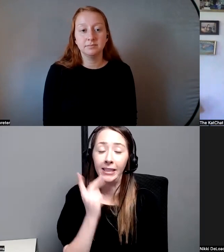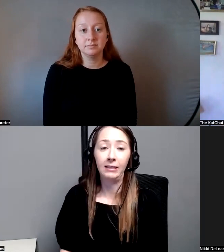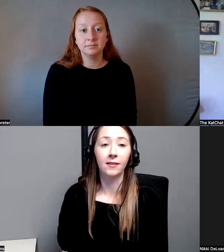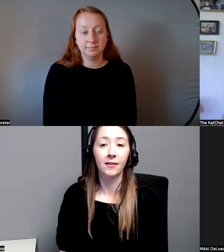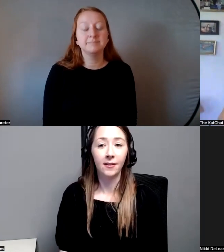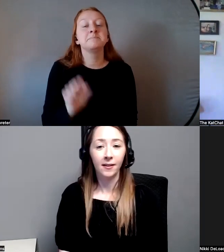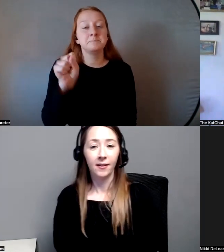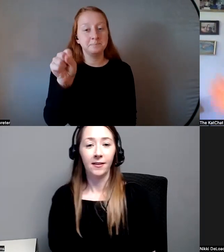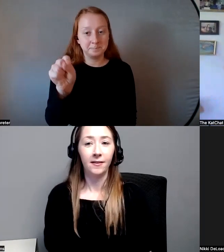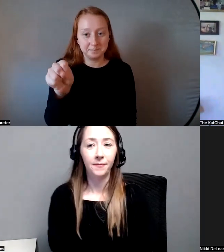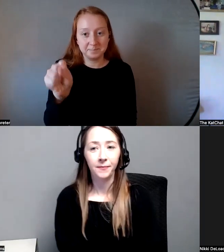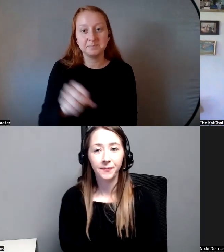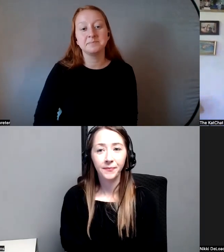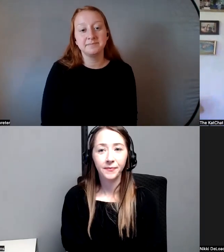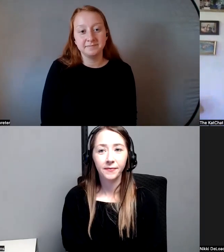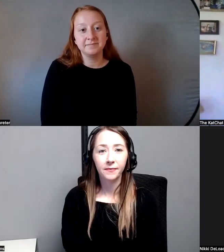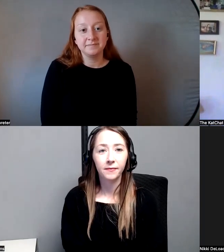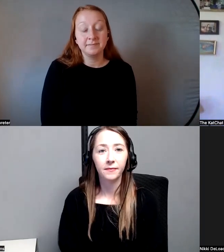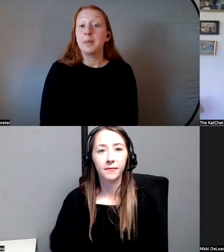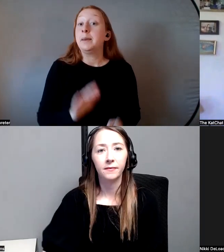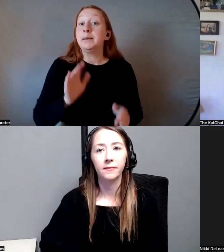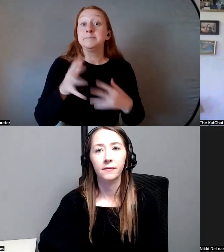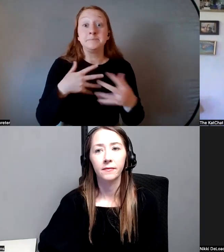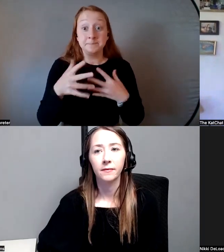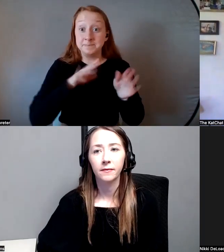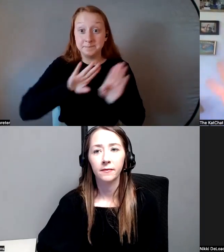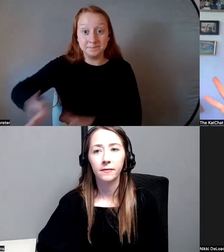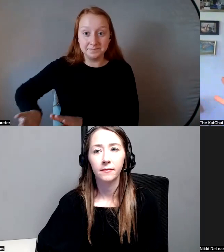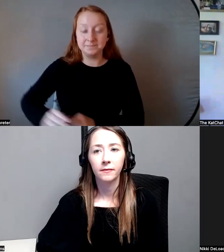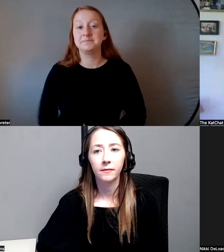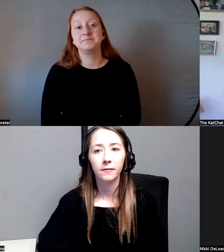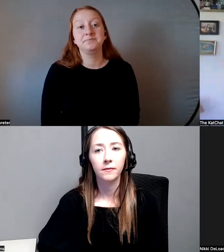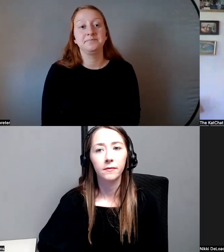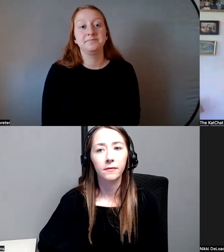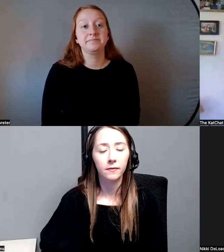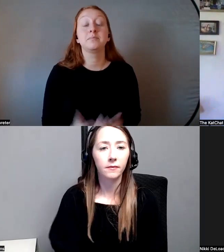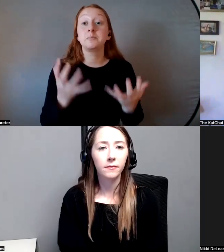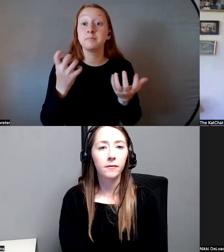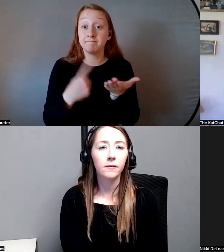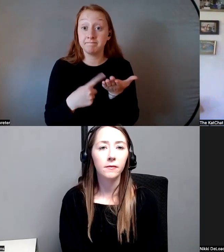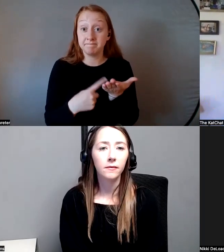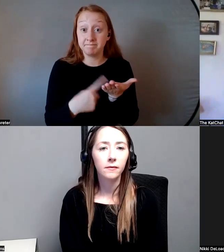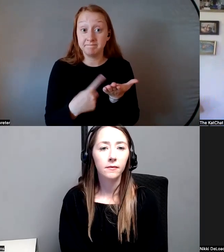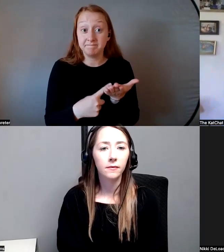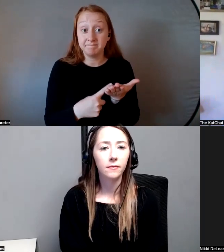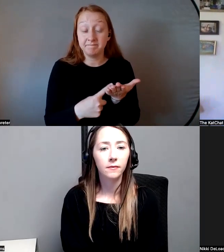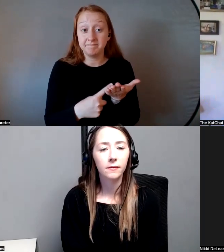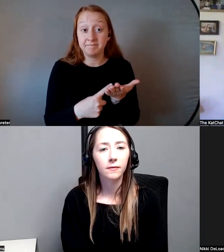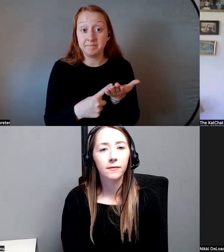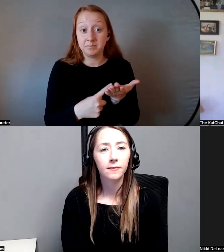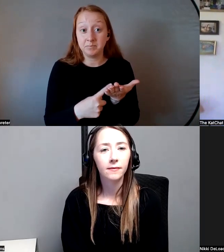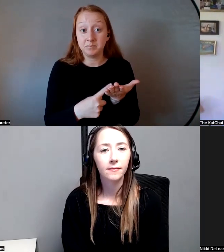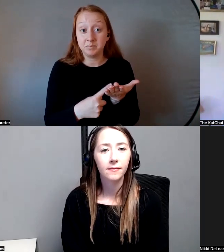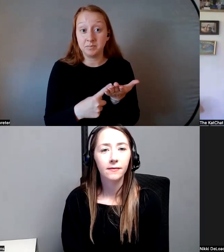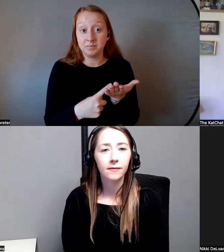Definitely, definitely. Anyway, want to talk about how I want